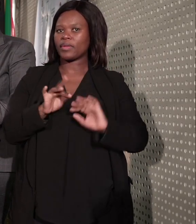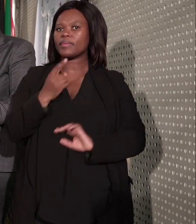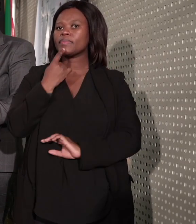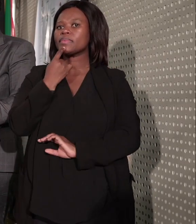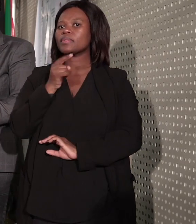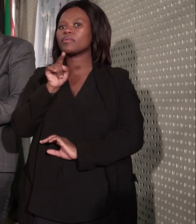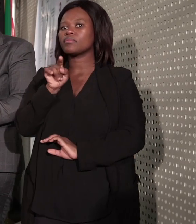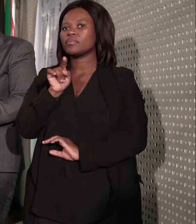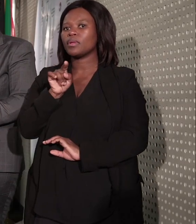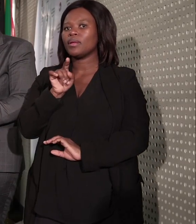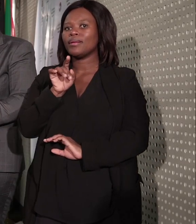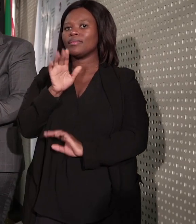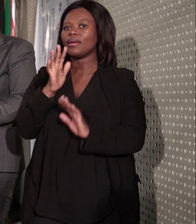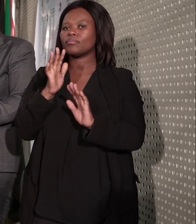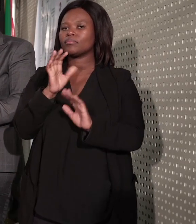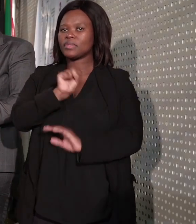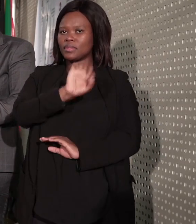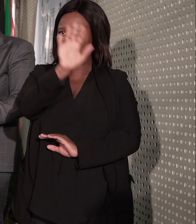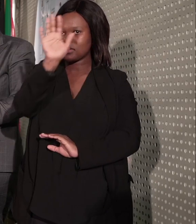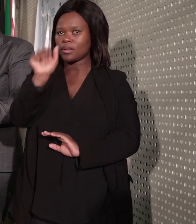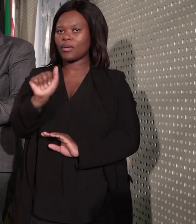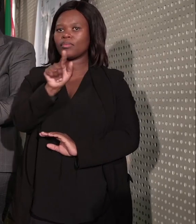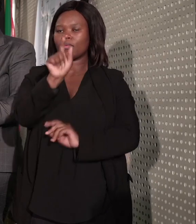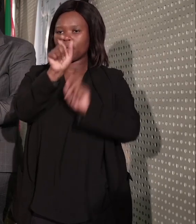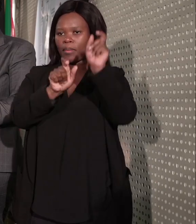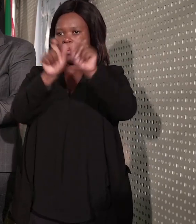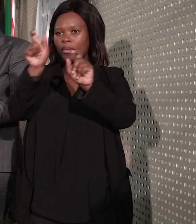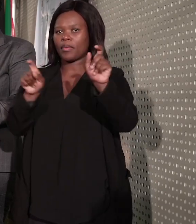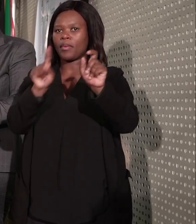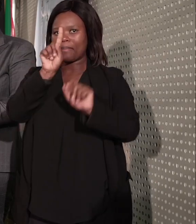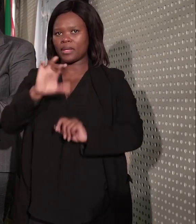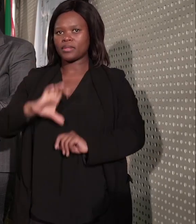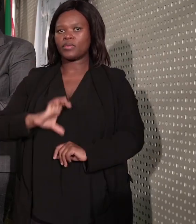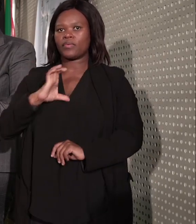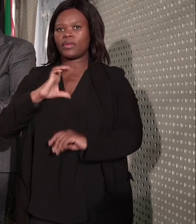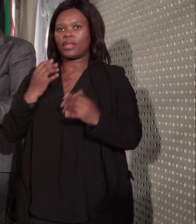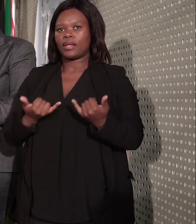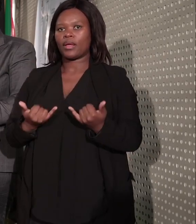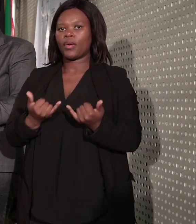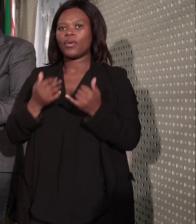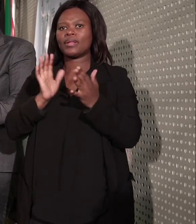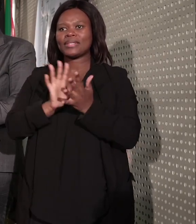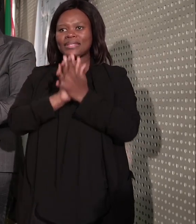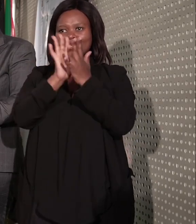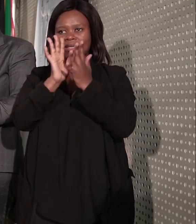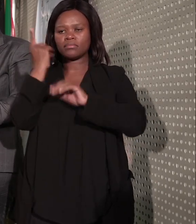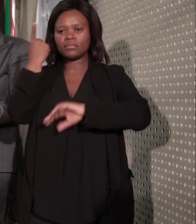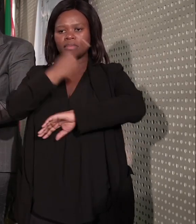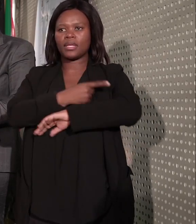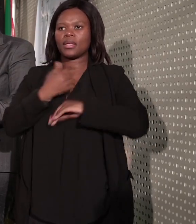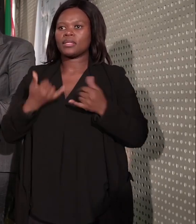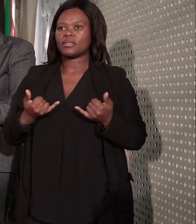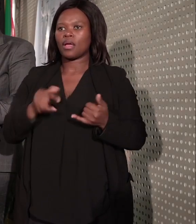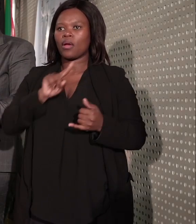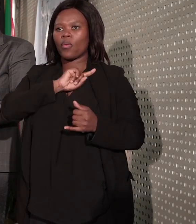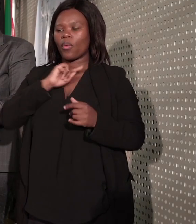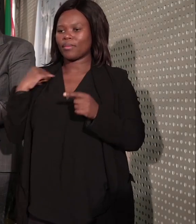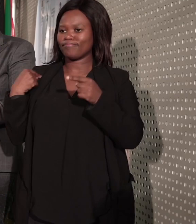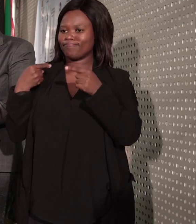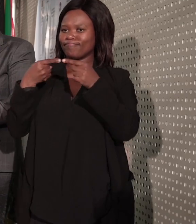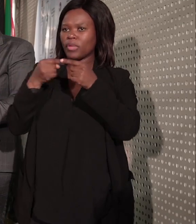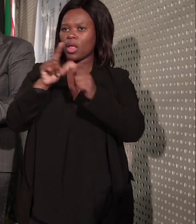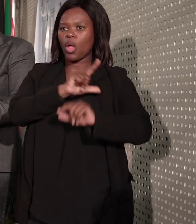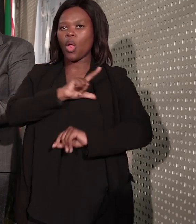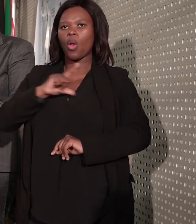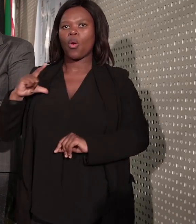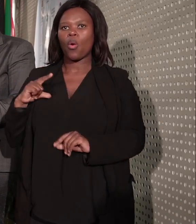take the nation into your confidence. Just in terms of the timing, it's day 10 today. Why has it taken so long for the ministers